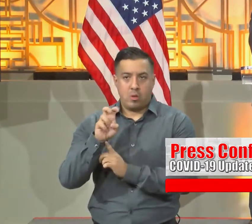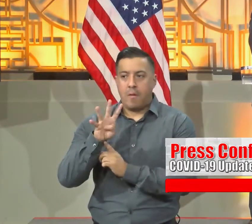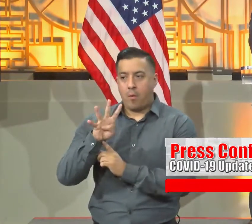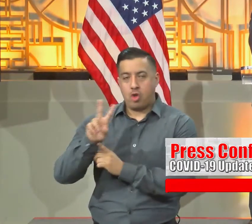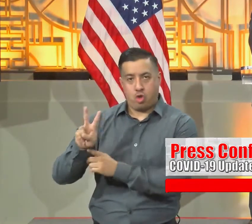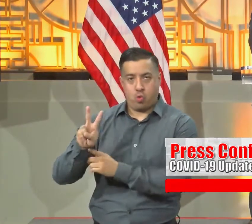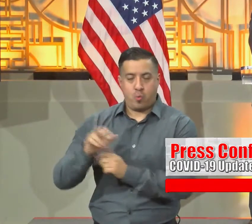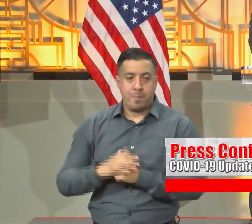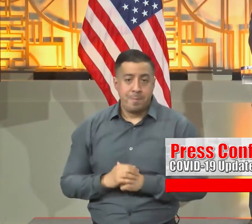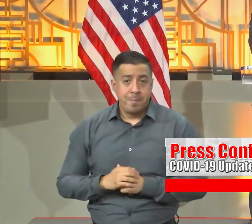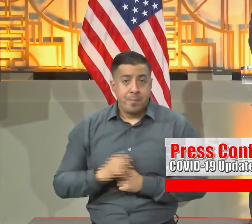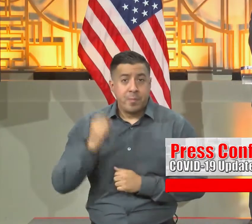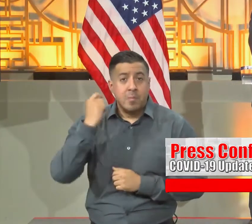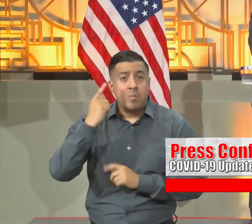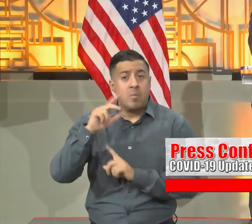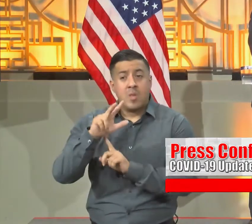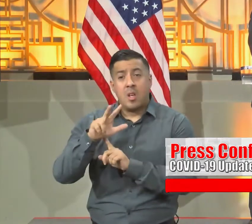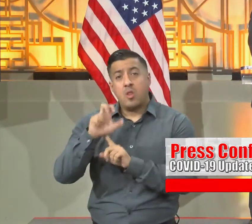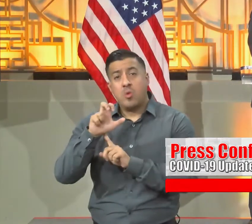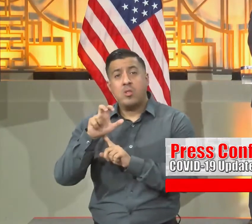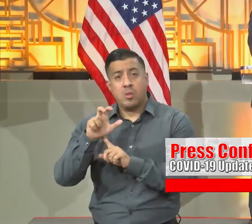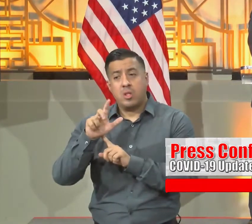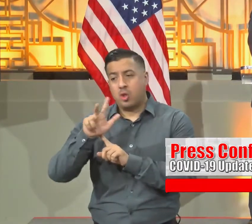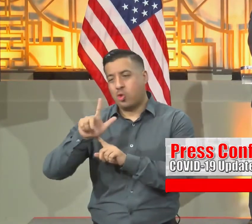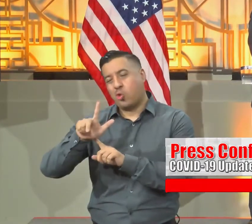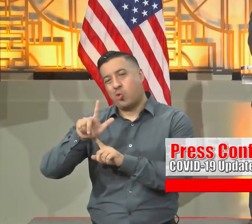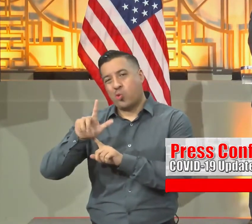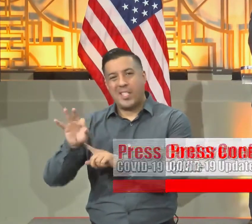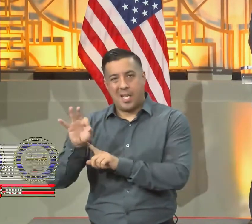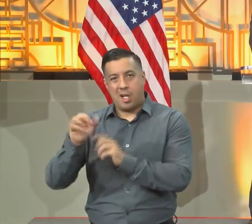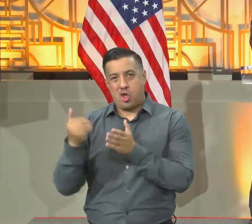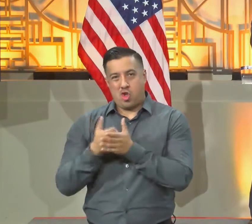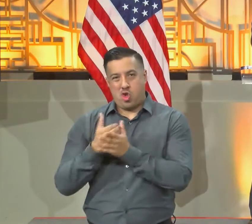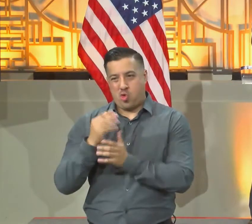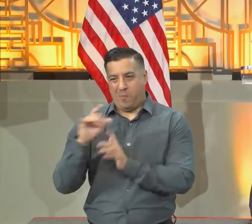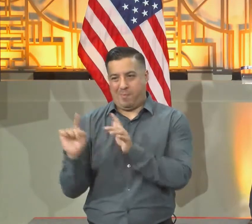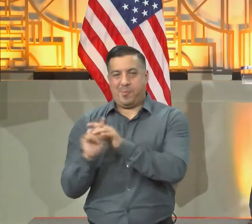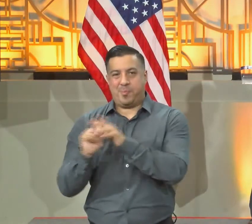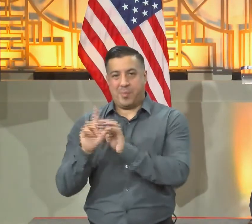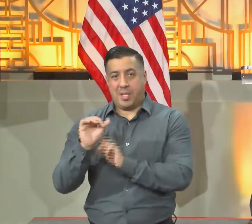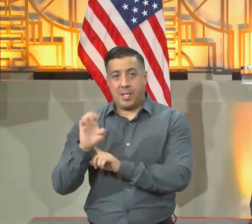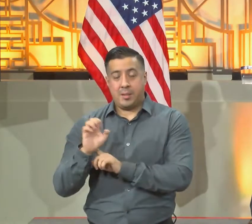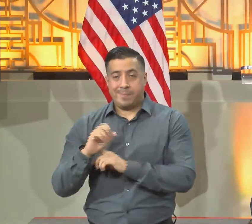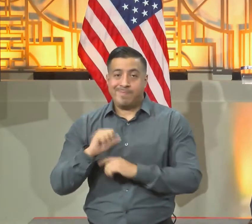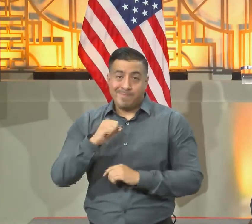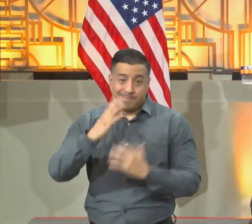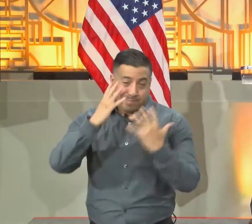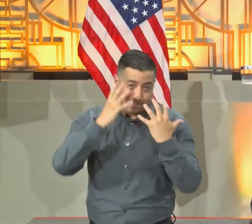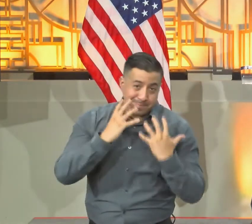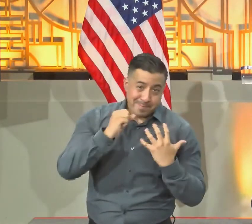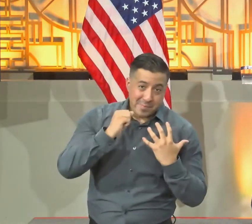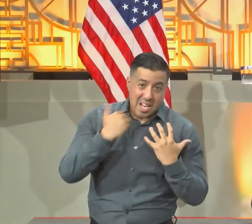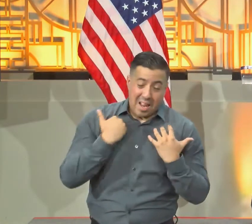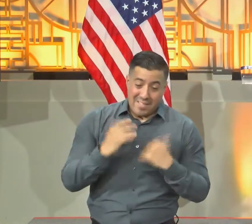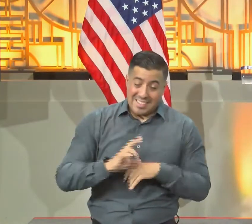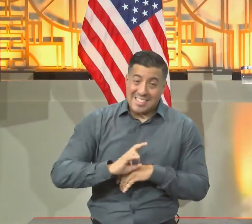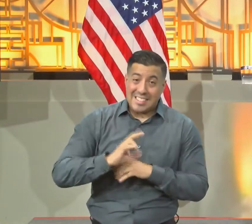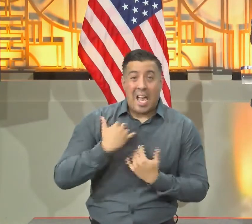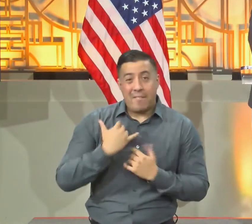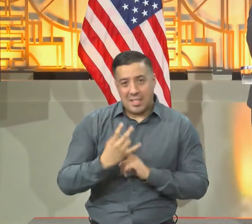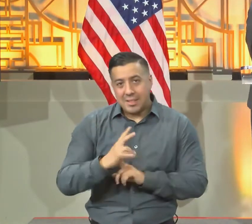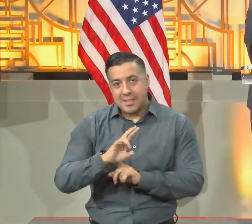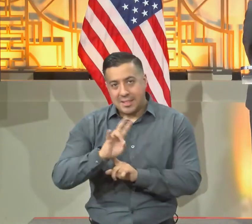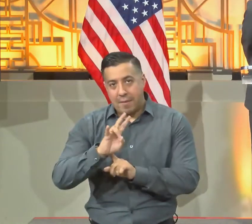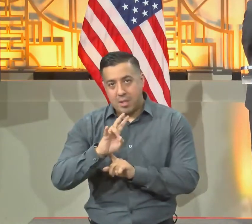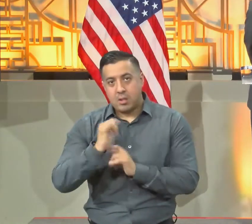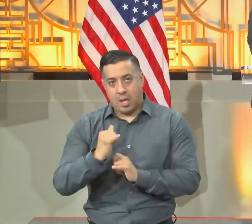69,242. So 329 new positive cases. Sadly, there are 7 newly